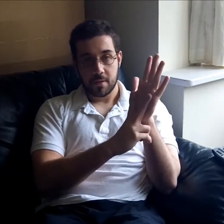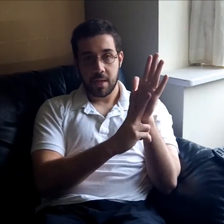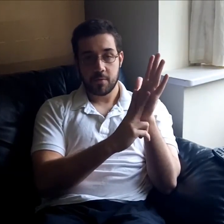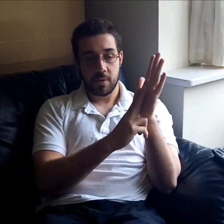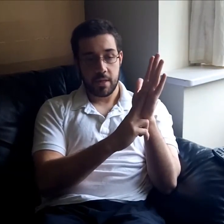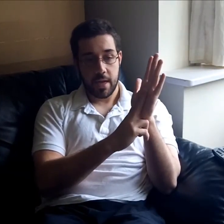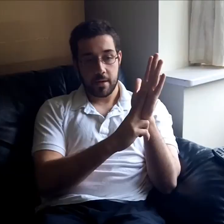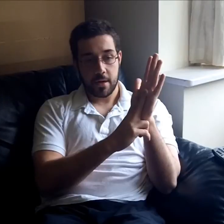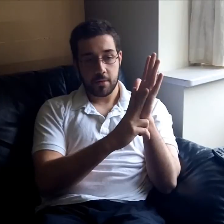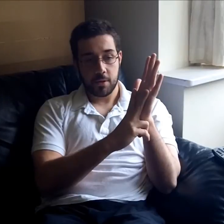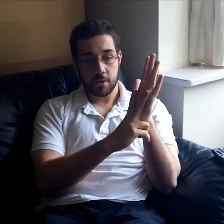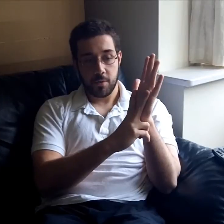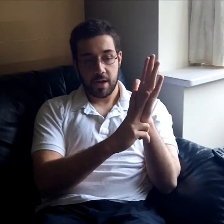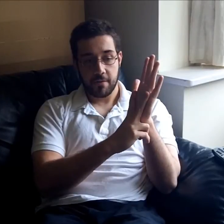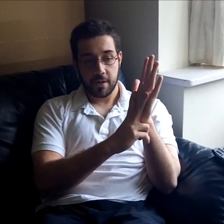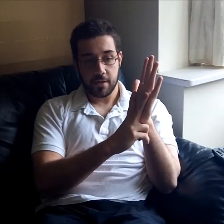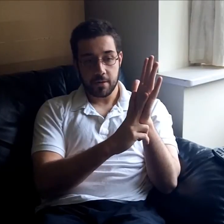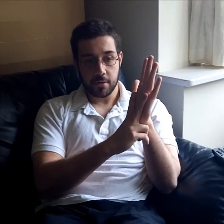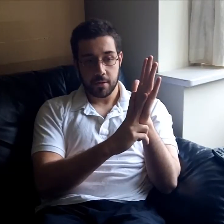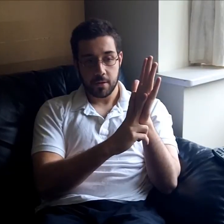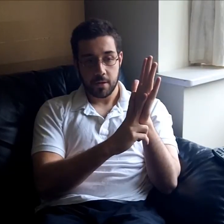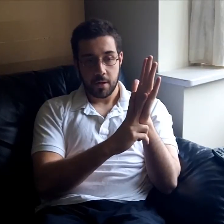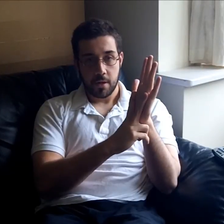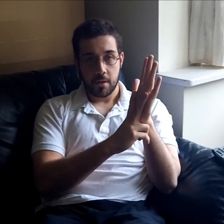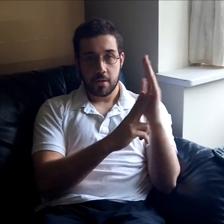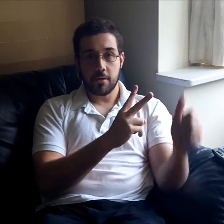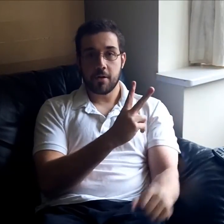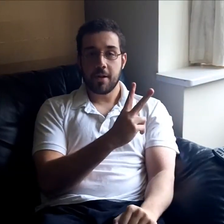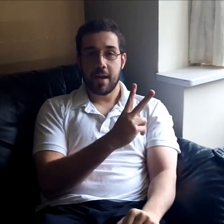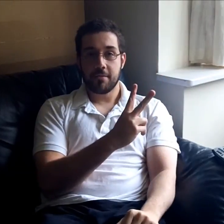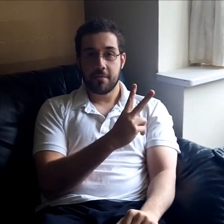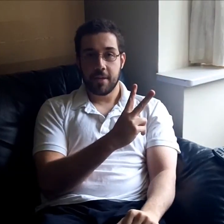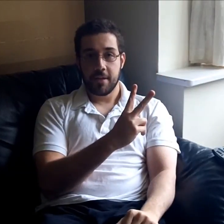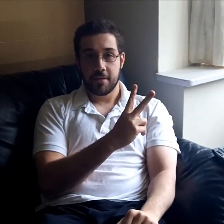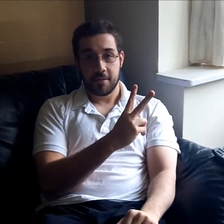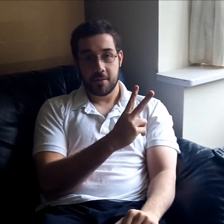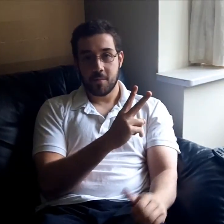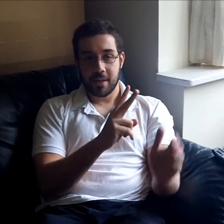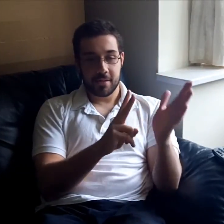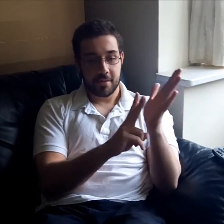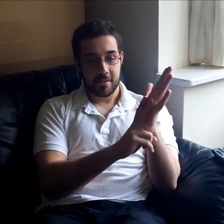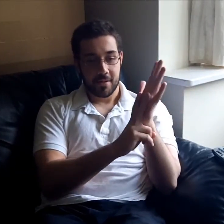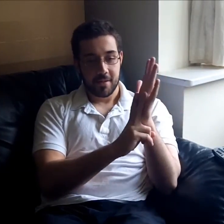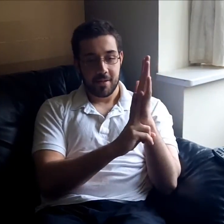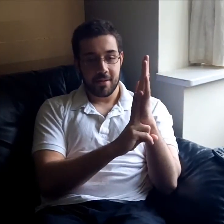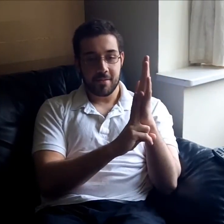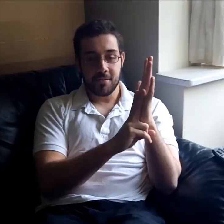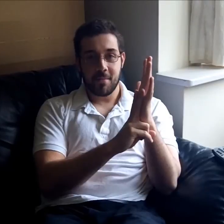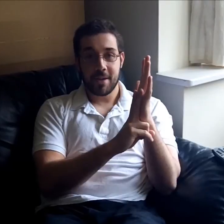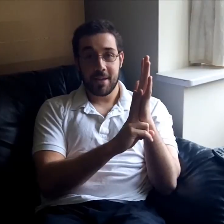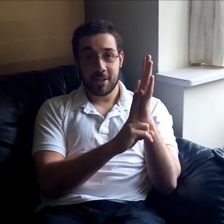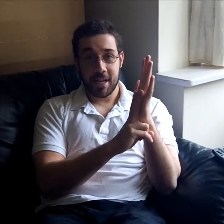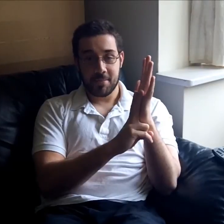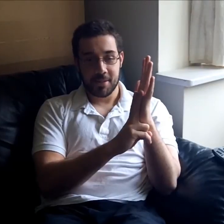same as with the N, guys, we just spread our fingers. Don't go like that for V, it's not pleasant, it might get you slapped.